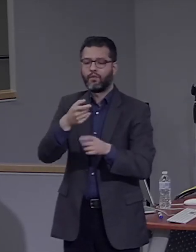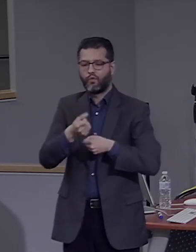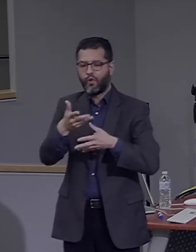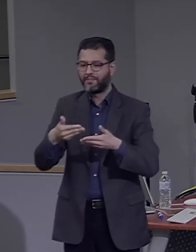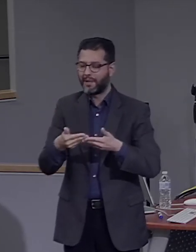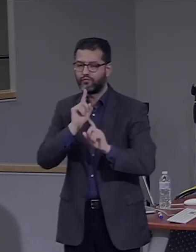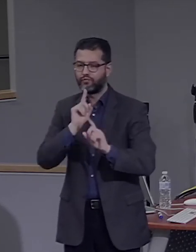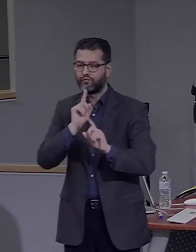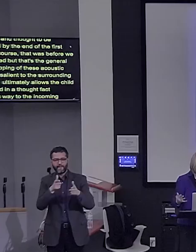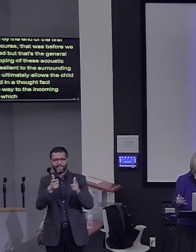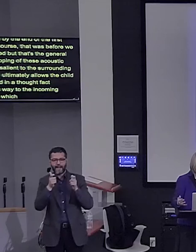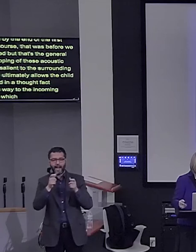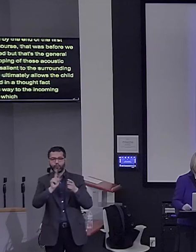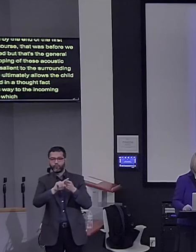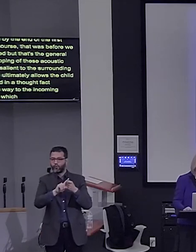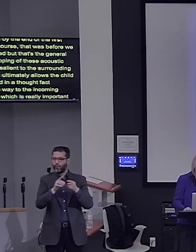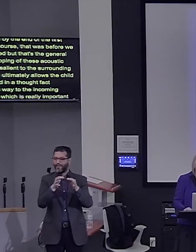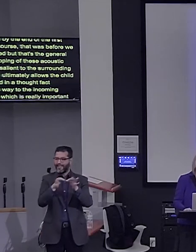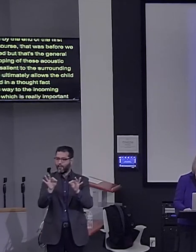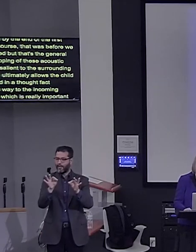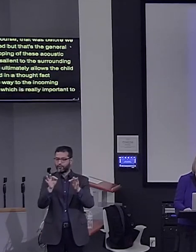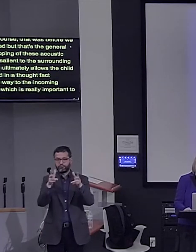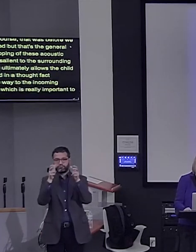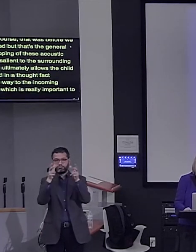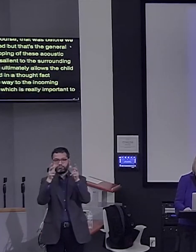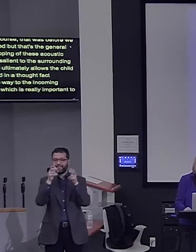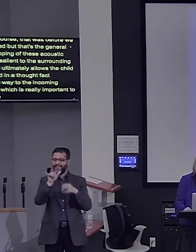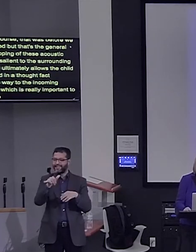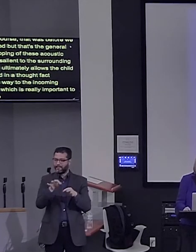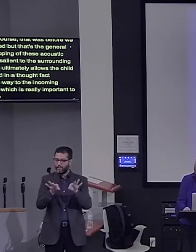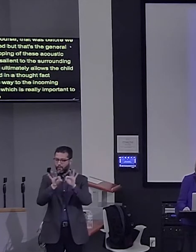which is really important to setting up native language